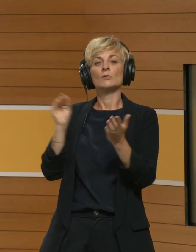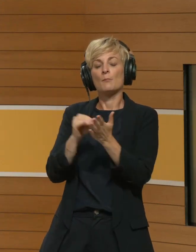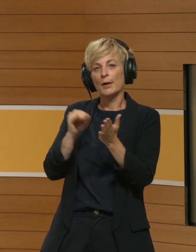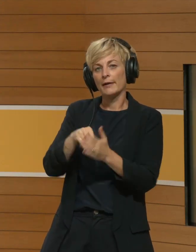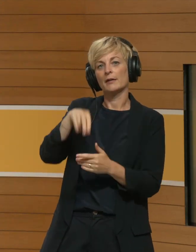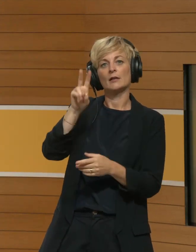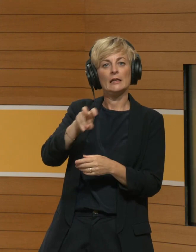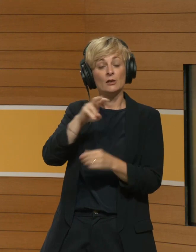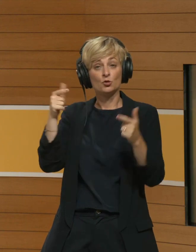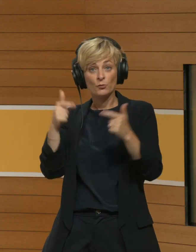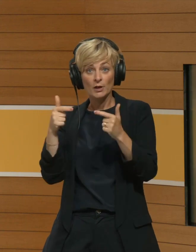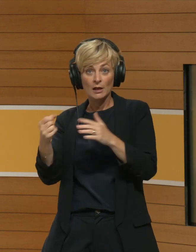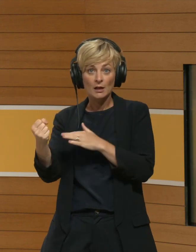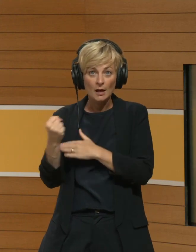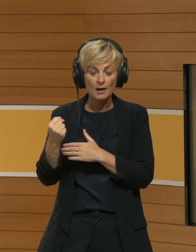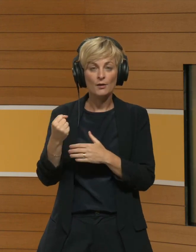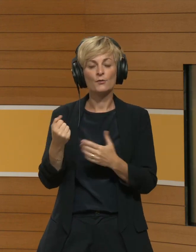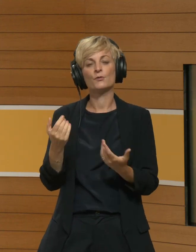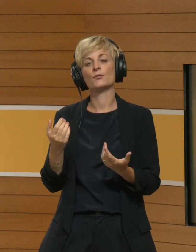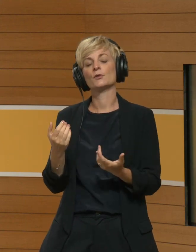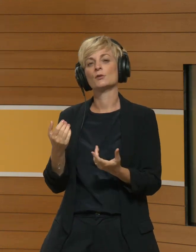our lead physician, we have our lead